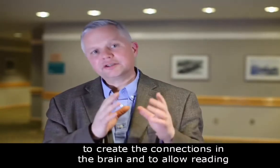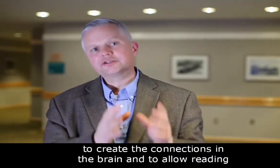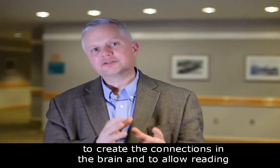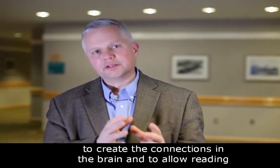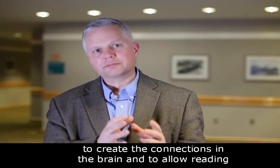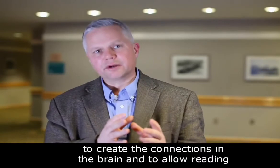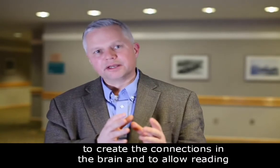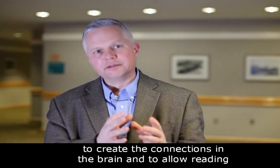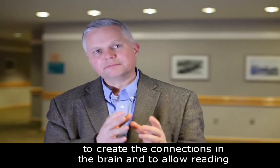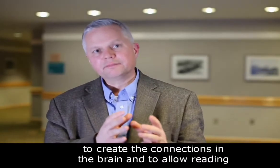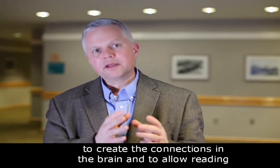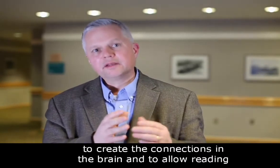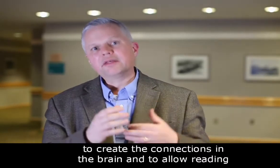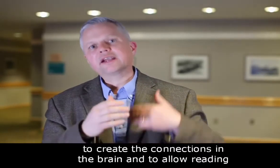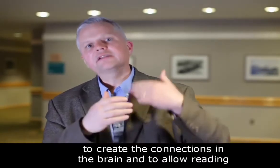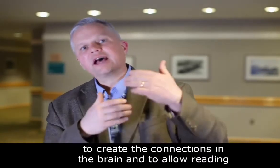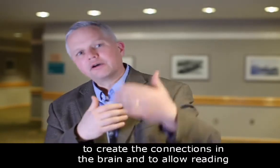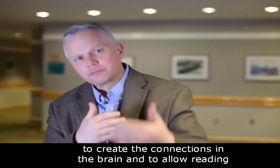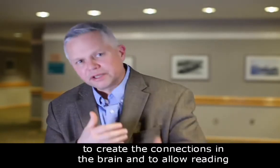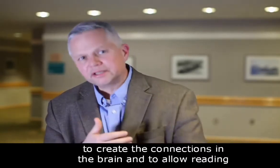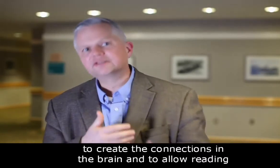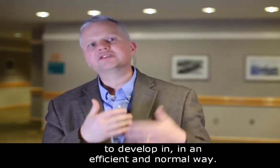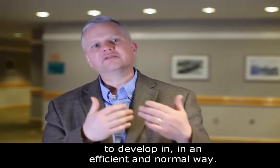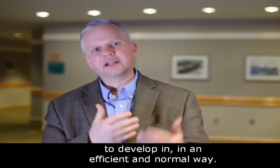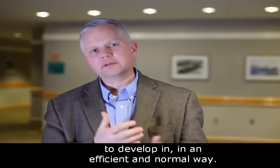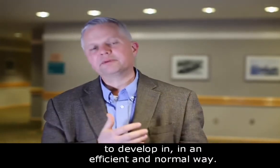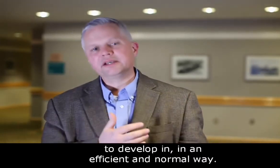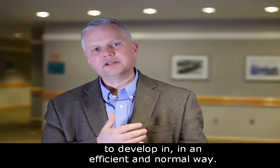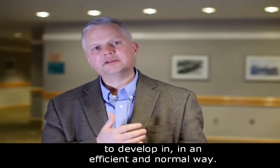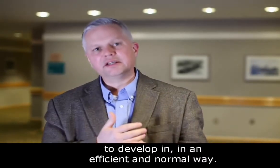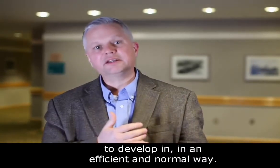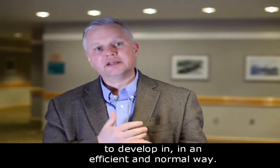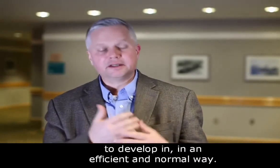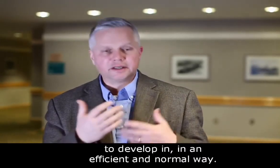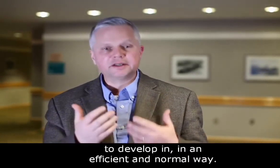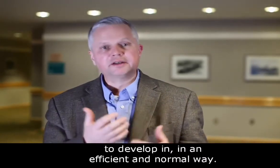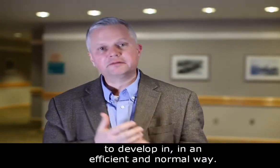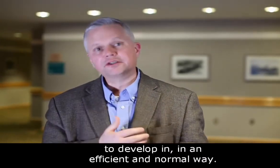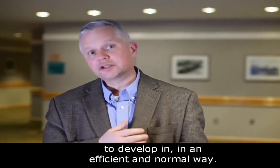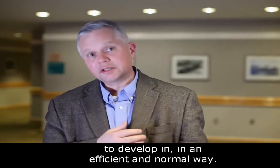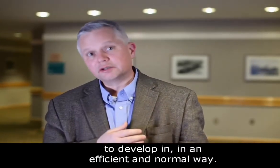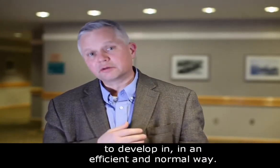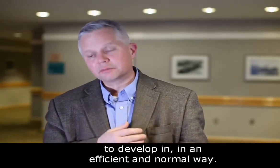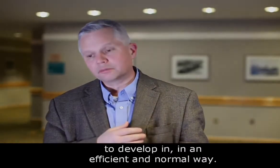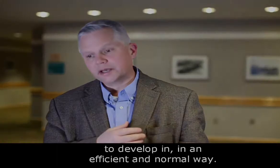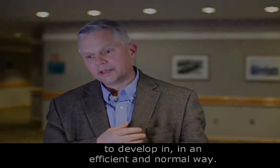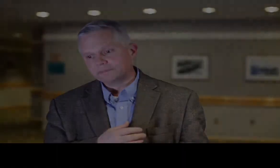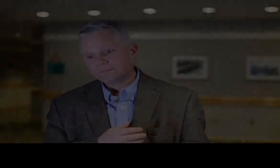connections in brain that allow reading to develop in an efficient and normal way.